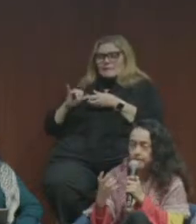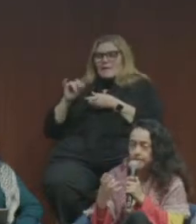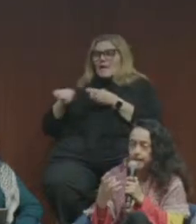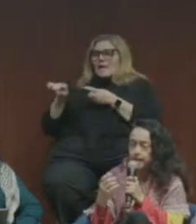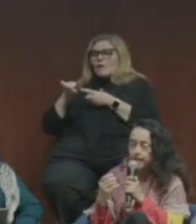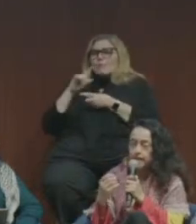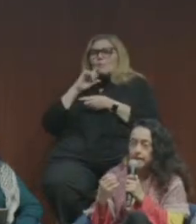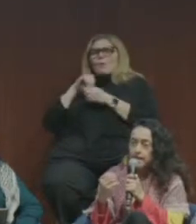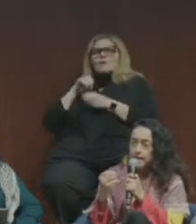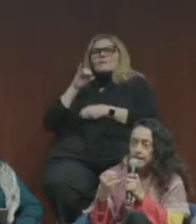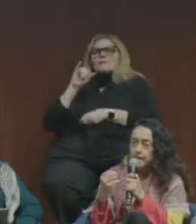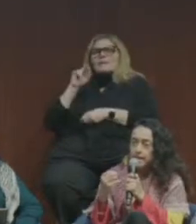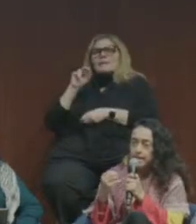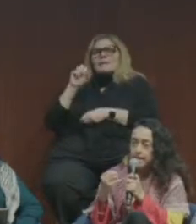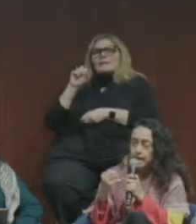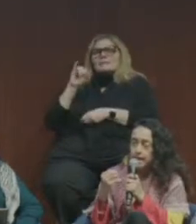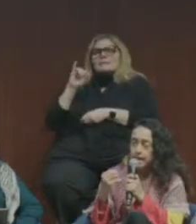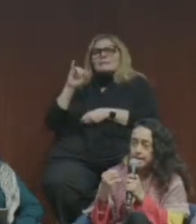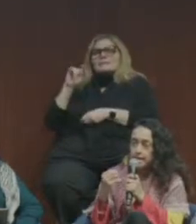remember Insight,